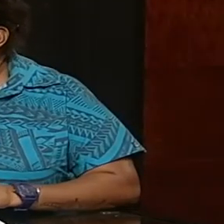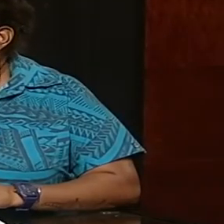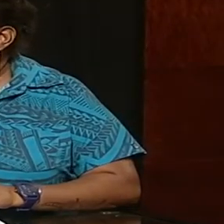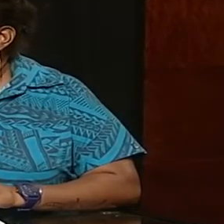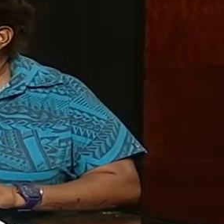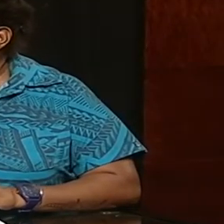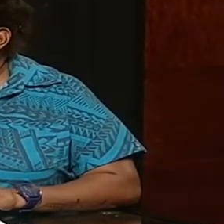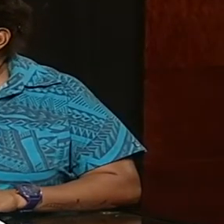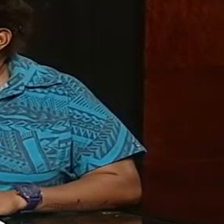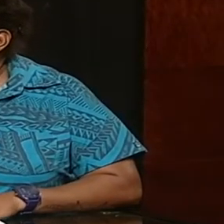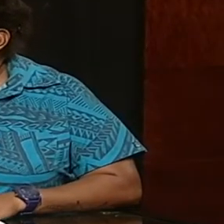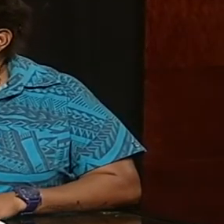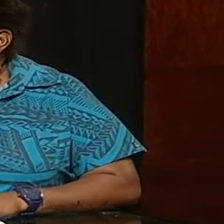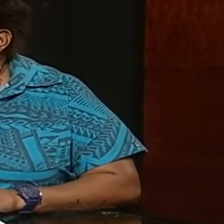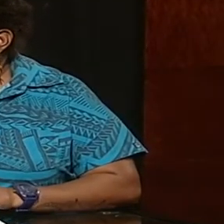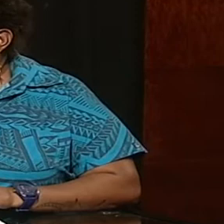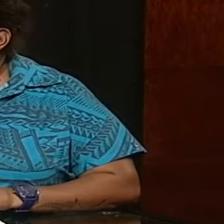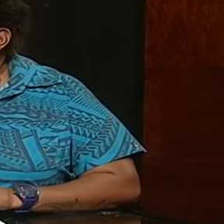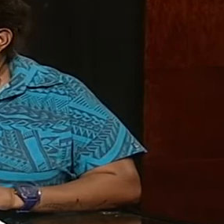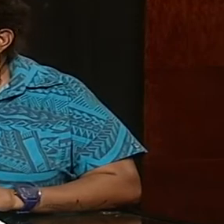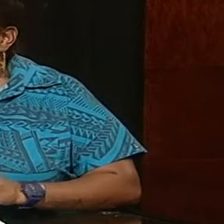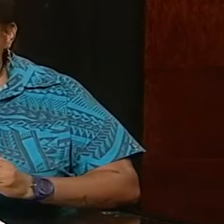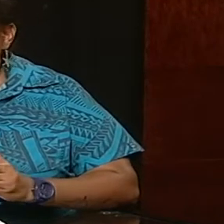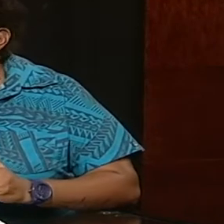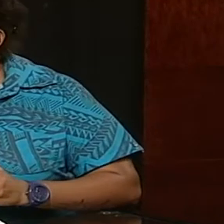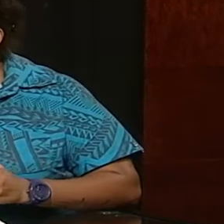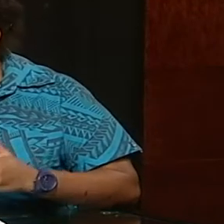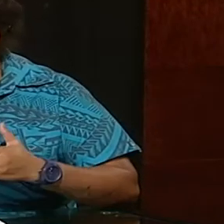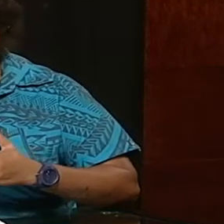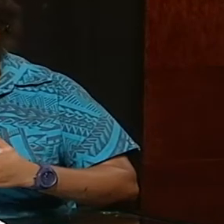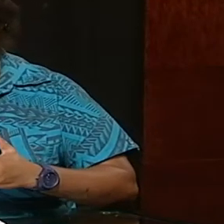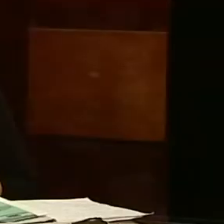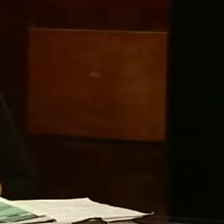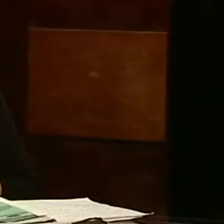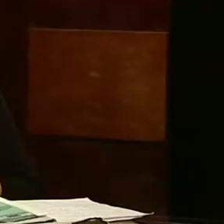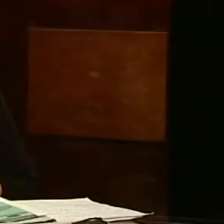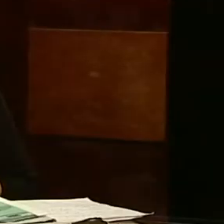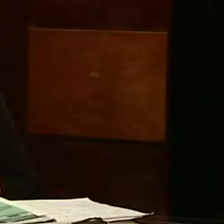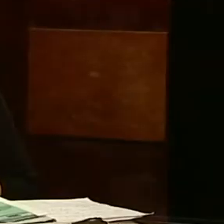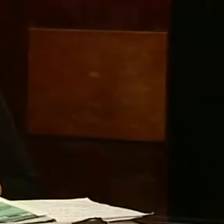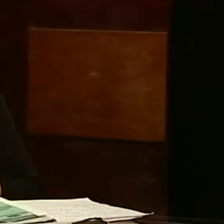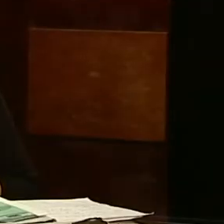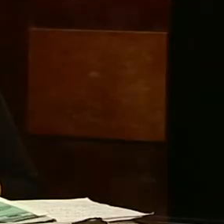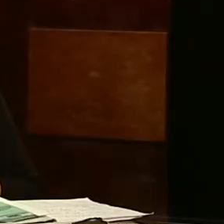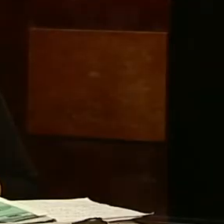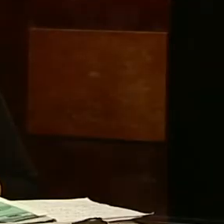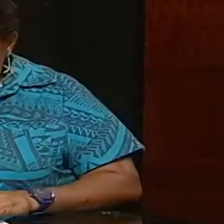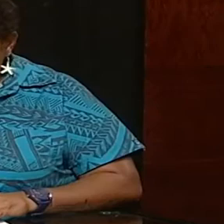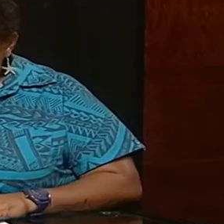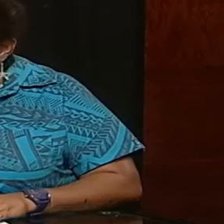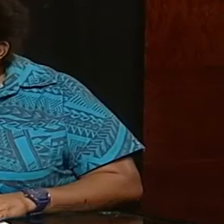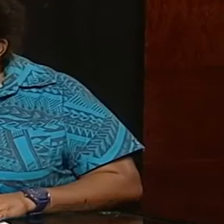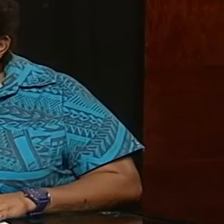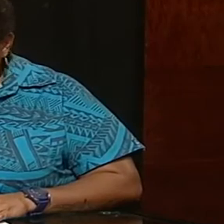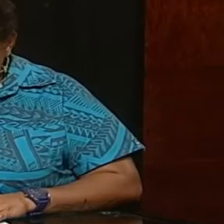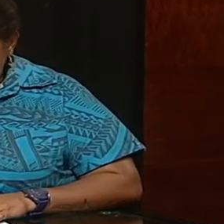have a hotline up as well for people who need to have some form of counseling. Yes. The number is